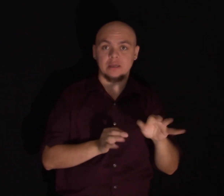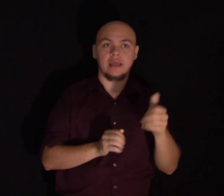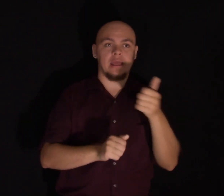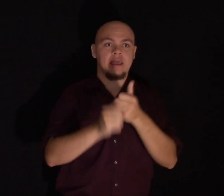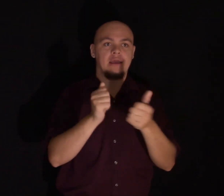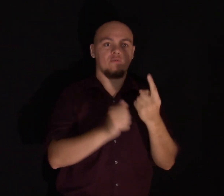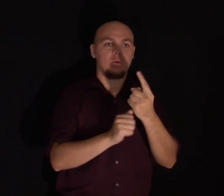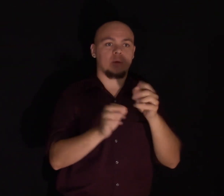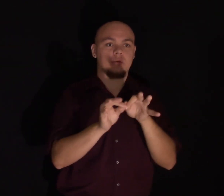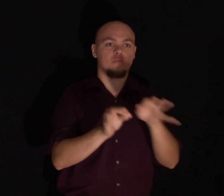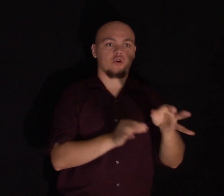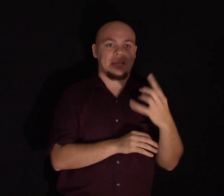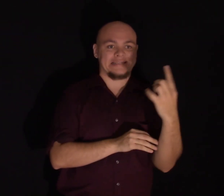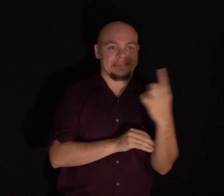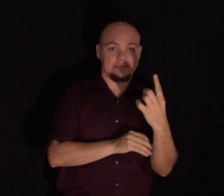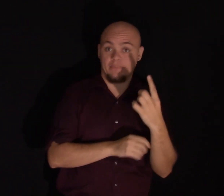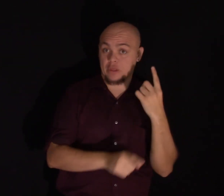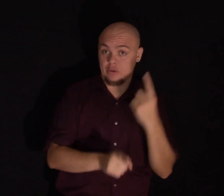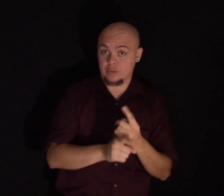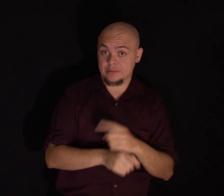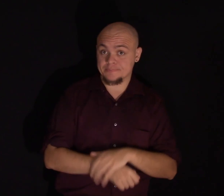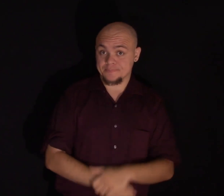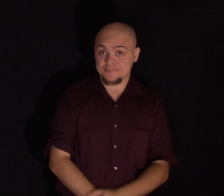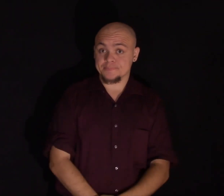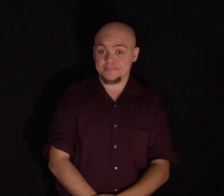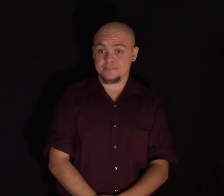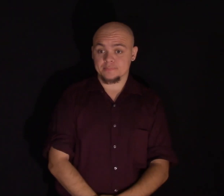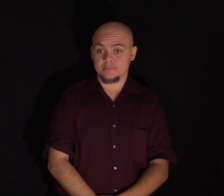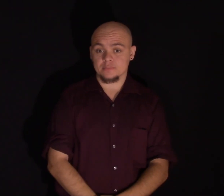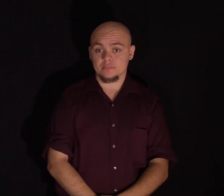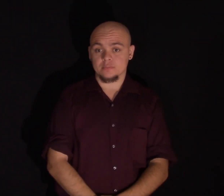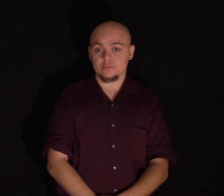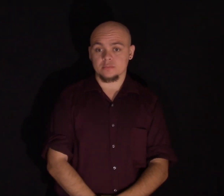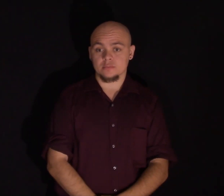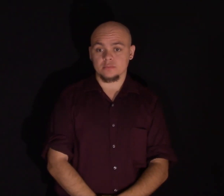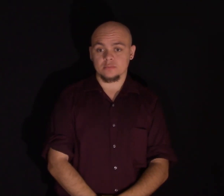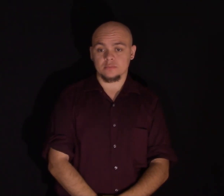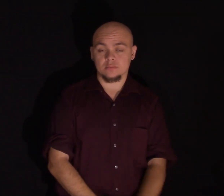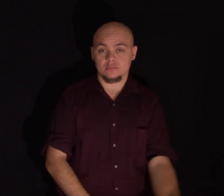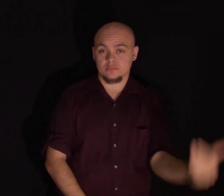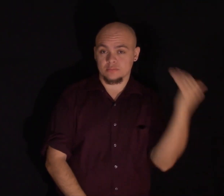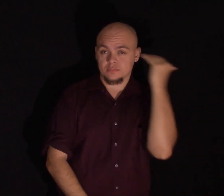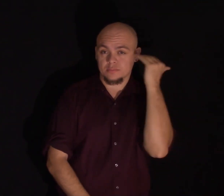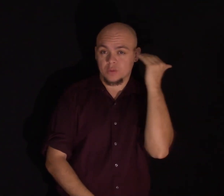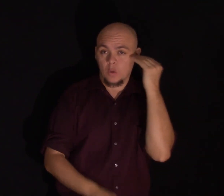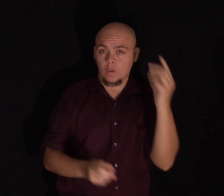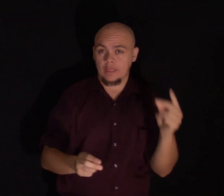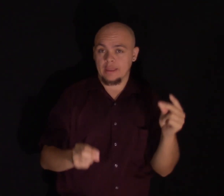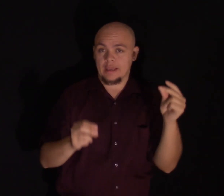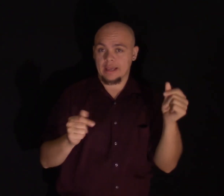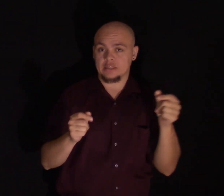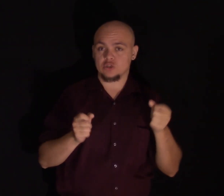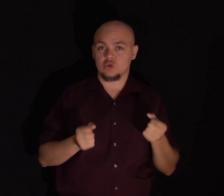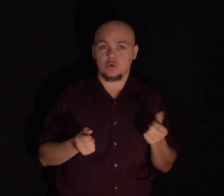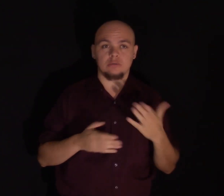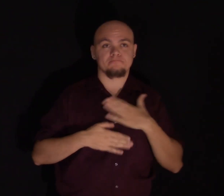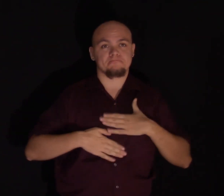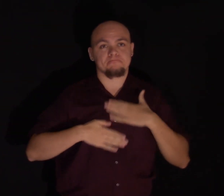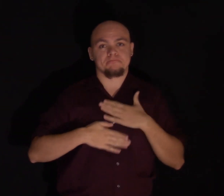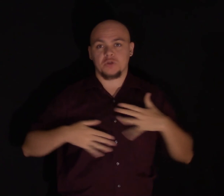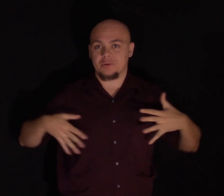procrastinating on something in life we need to stay aware of the instant gratification monkey